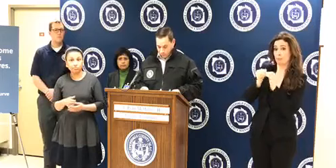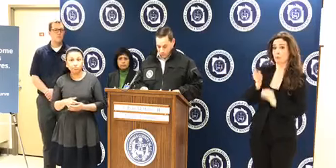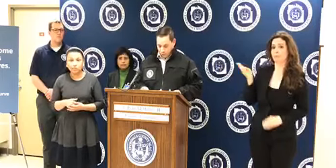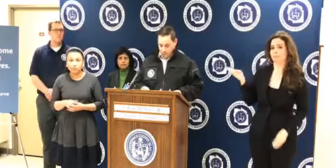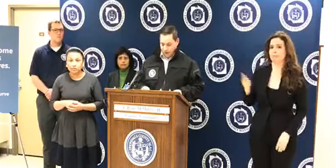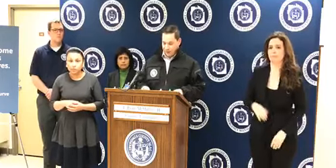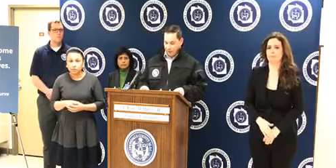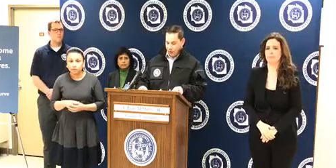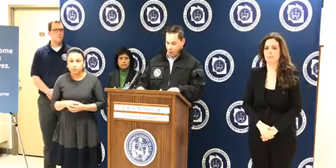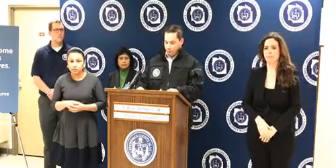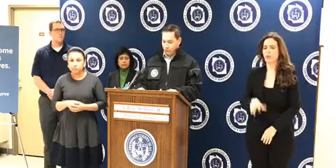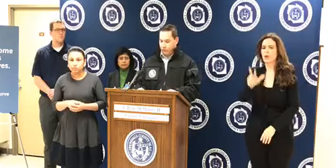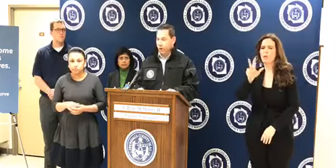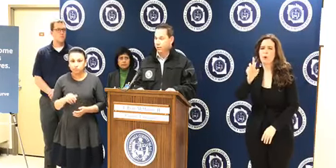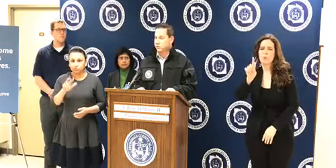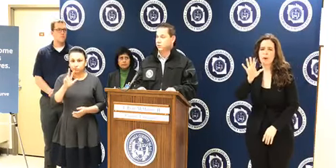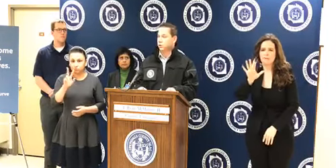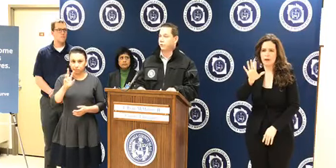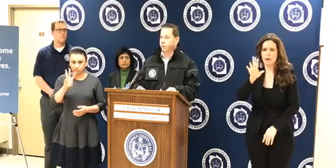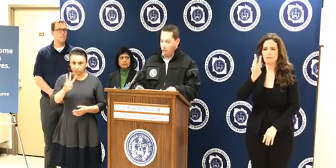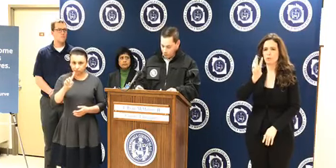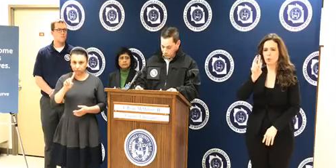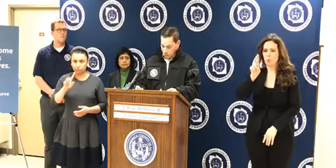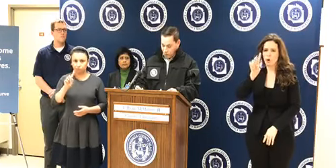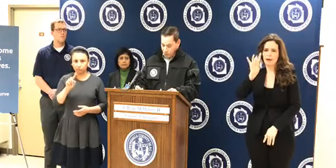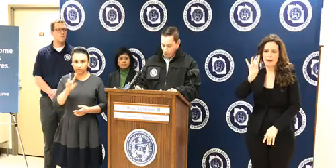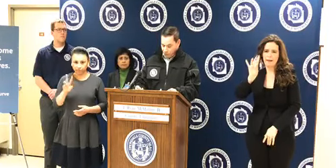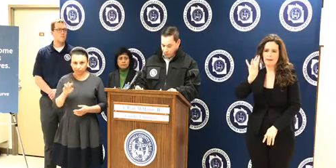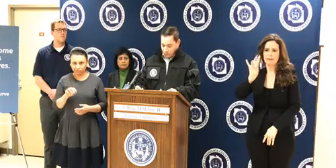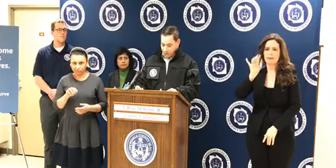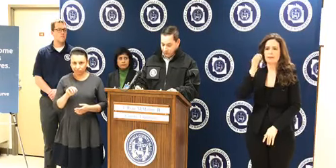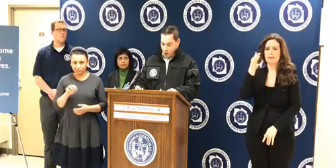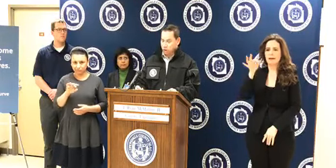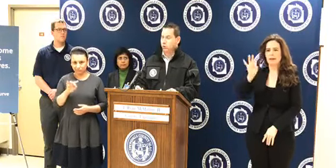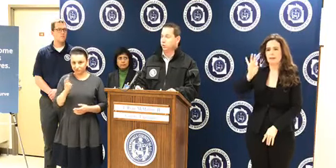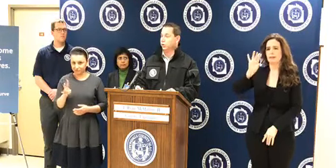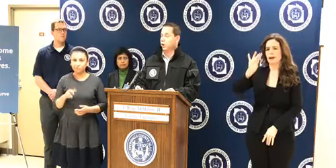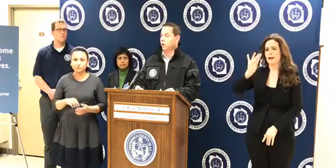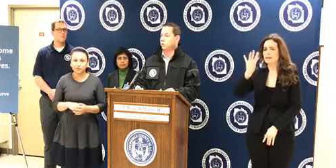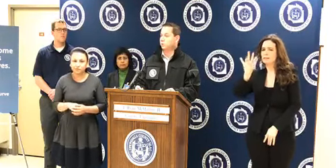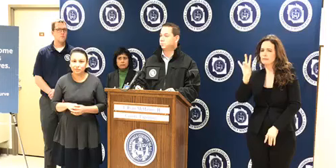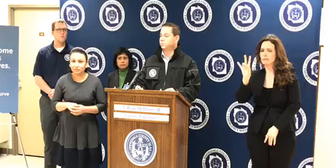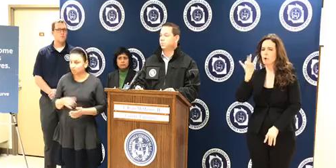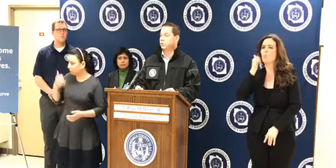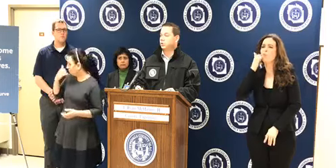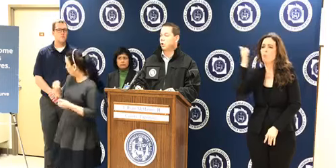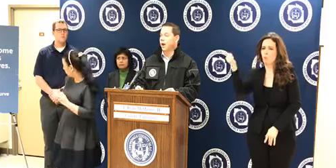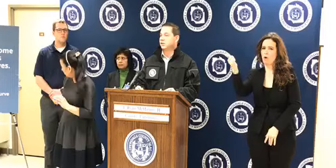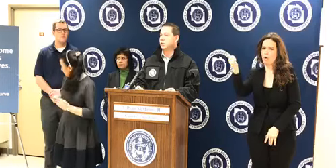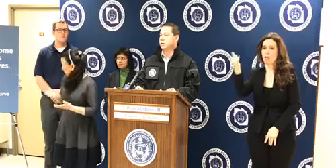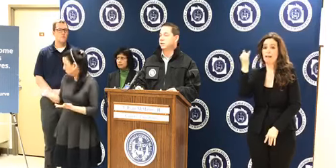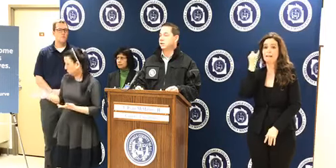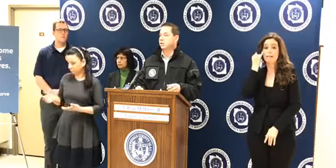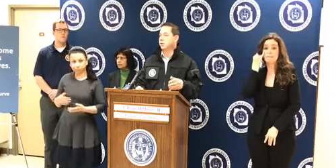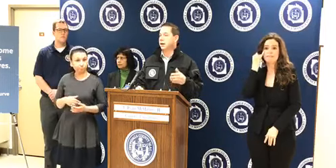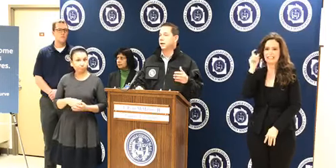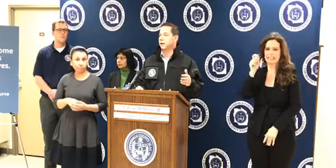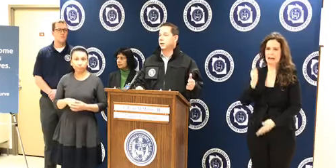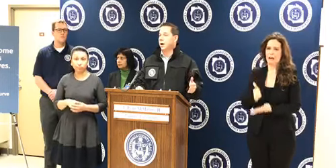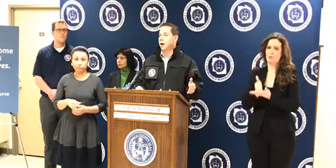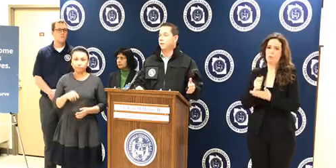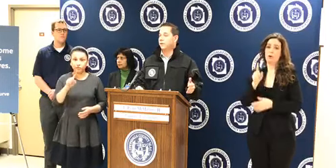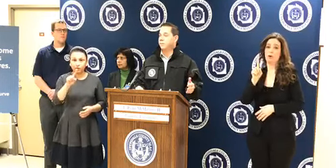315-218-1987. We've had that line open for less than 24 hours. We've already received 130 calls. So as we continue to